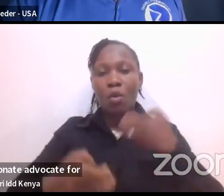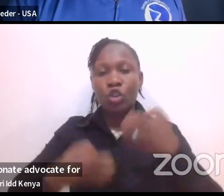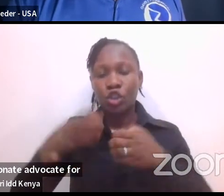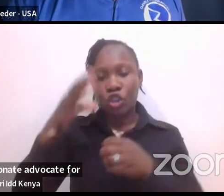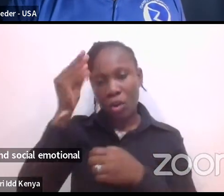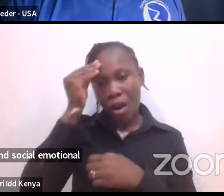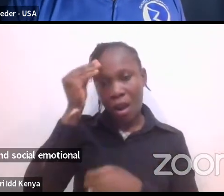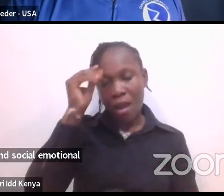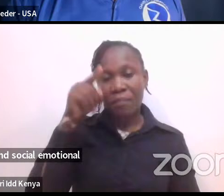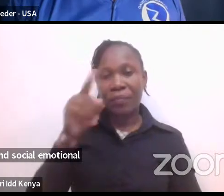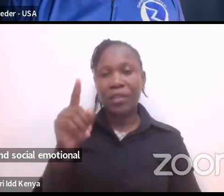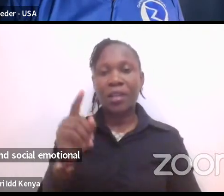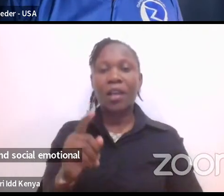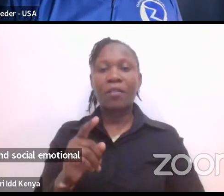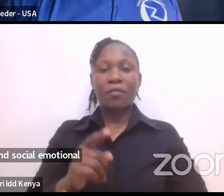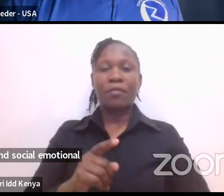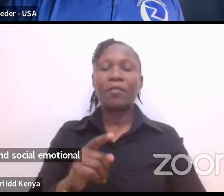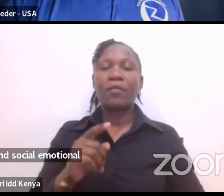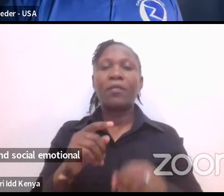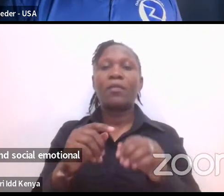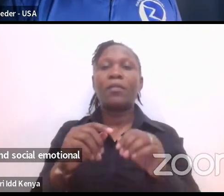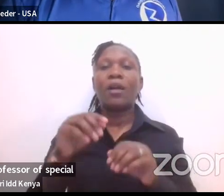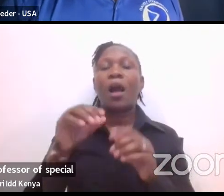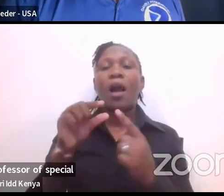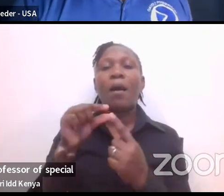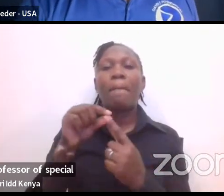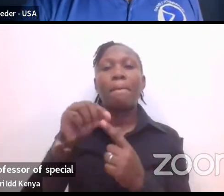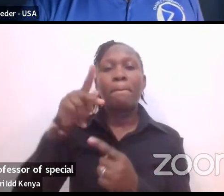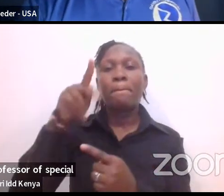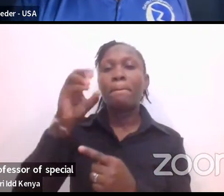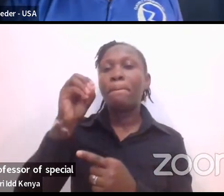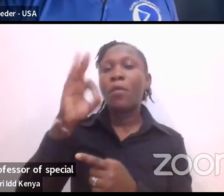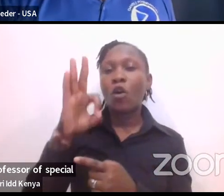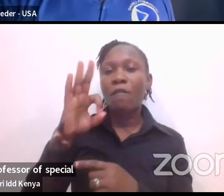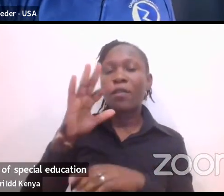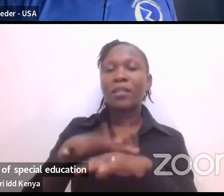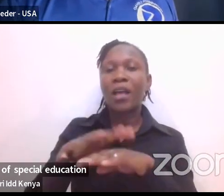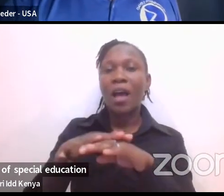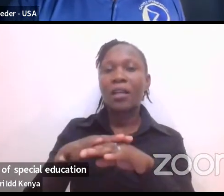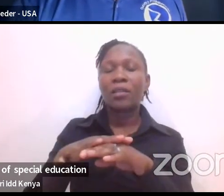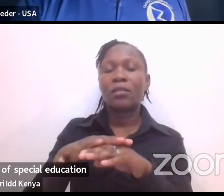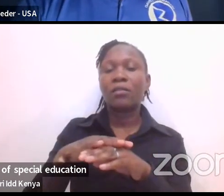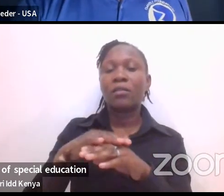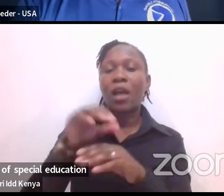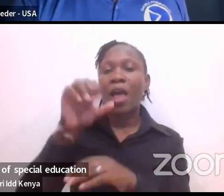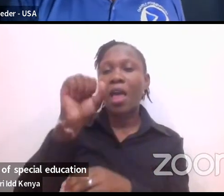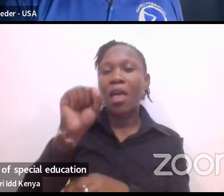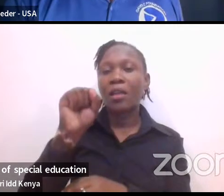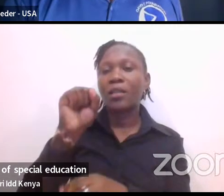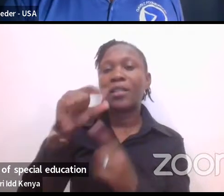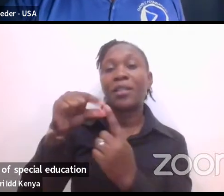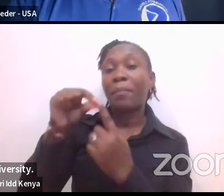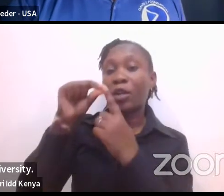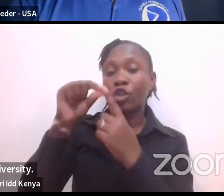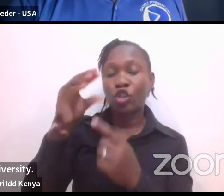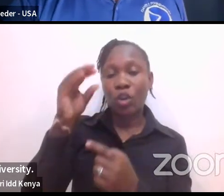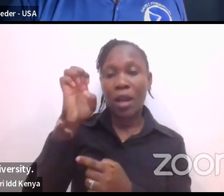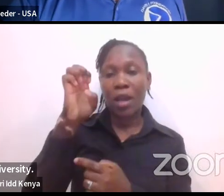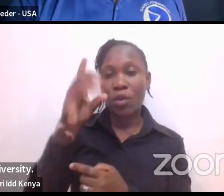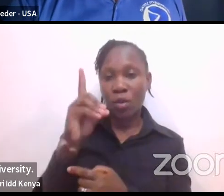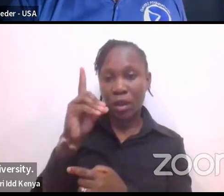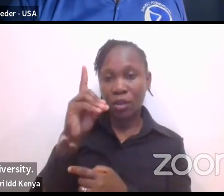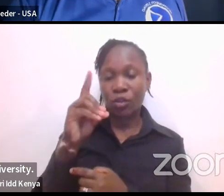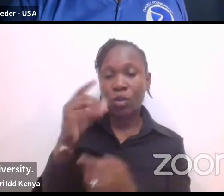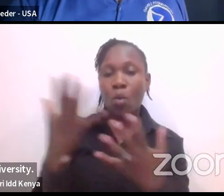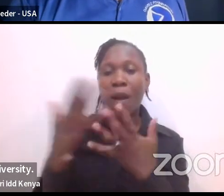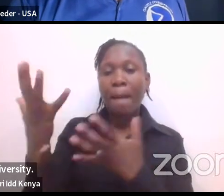an assistant professor of special education at Jackson State University, bringing extensive experience from her